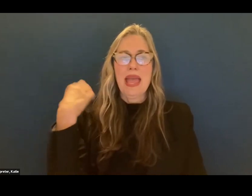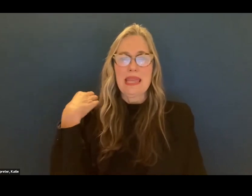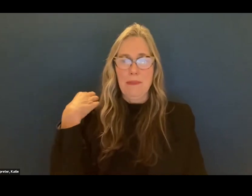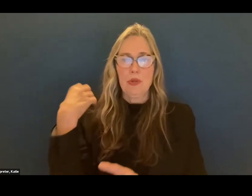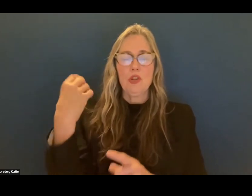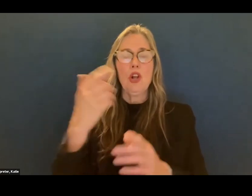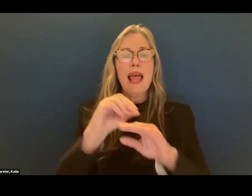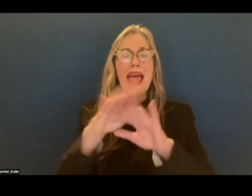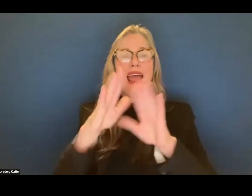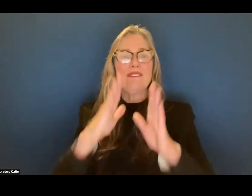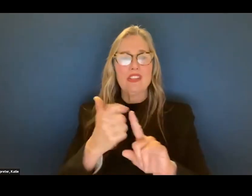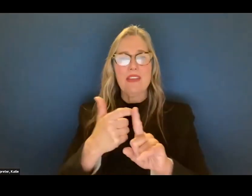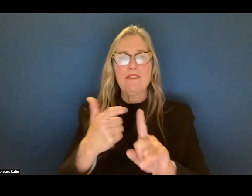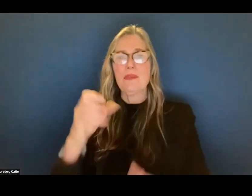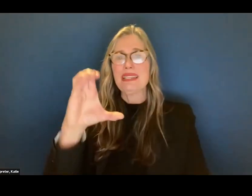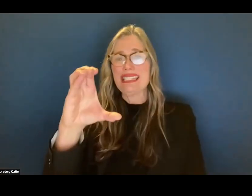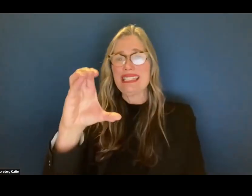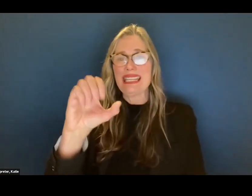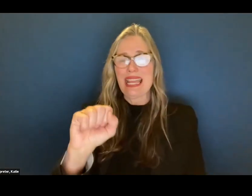CSBA. Next slide, please.